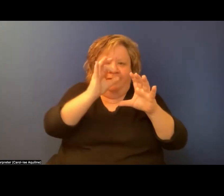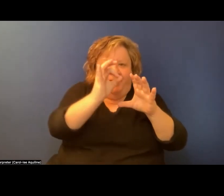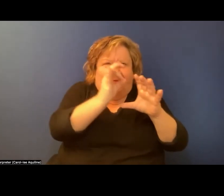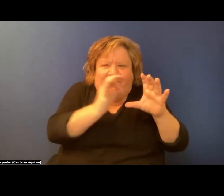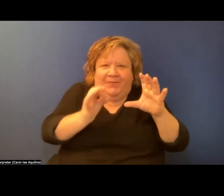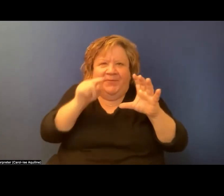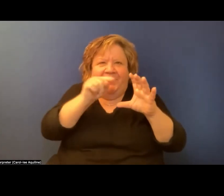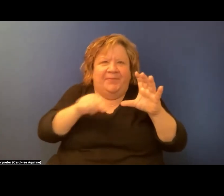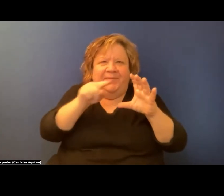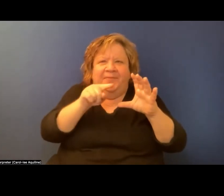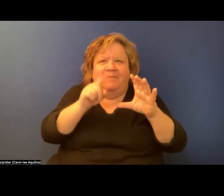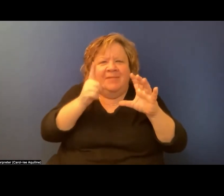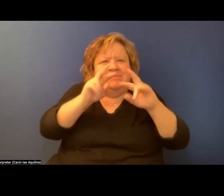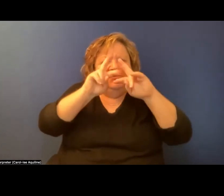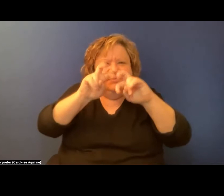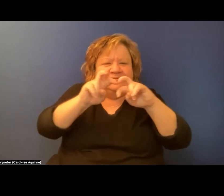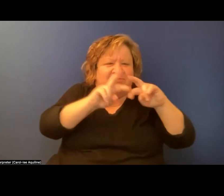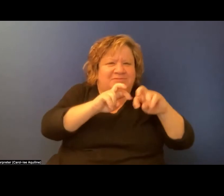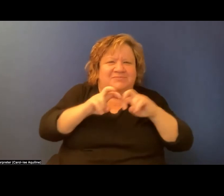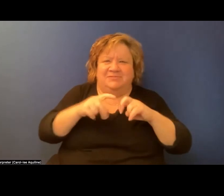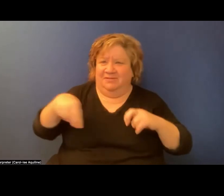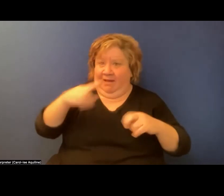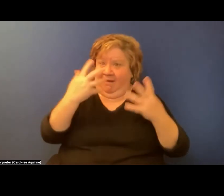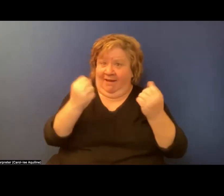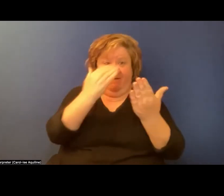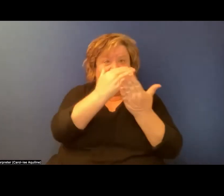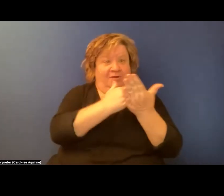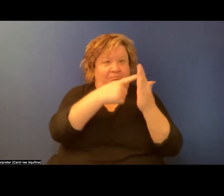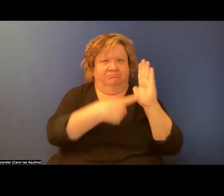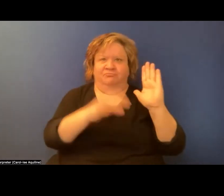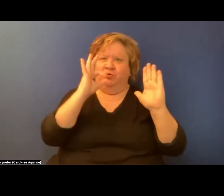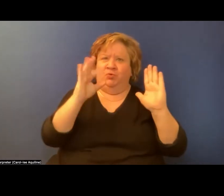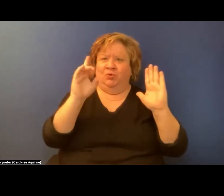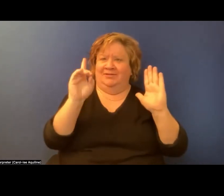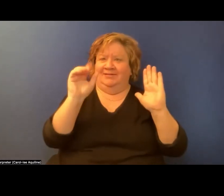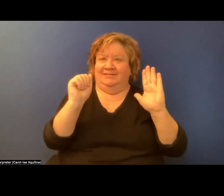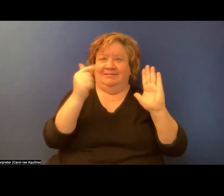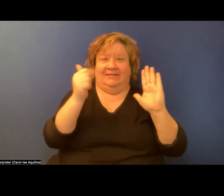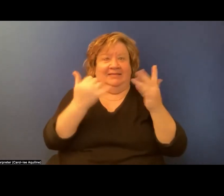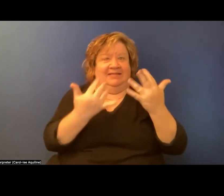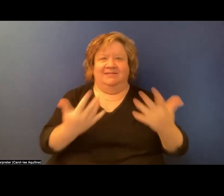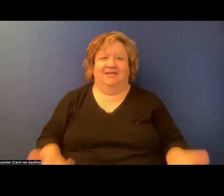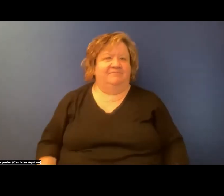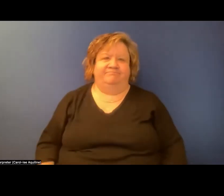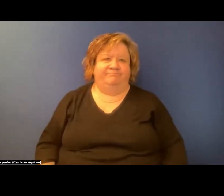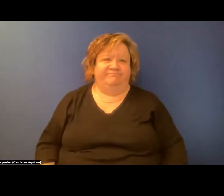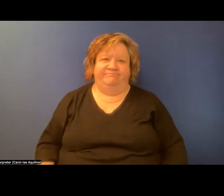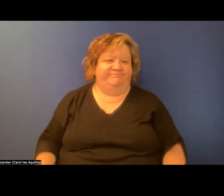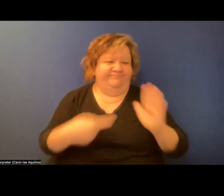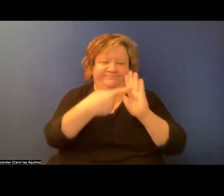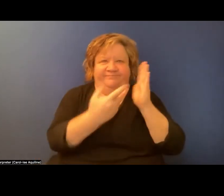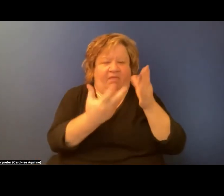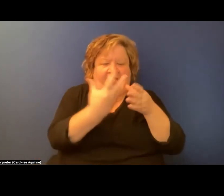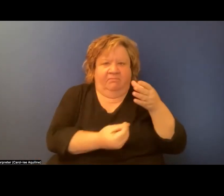quality assured, and there are, of course, lack of data. Now, all these demands a fresh look at the challenges